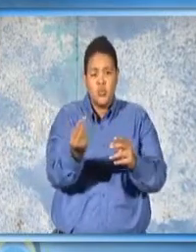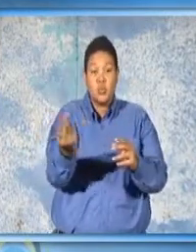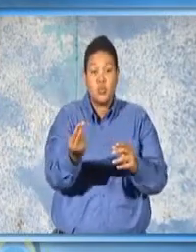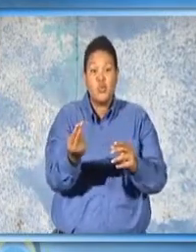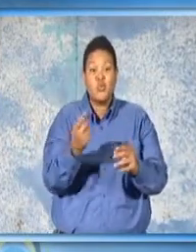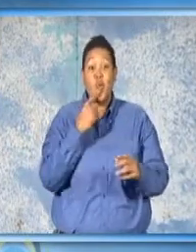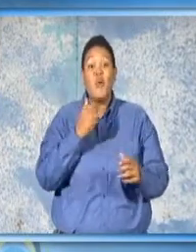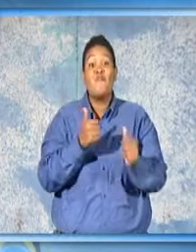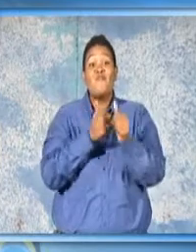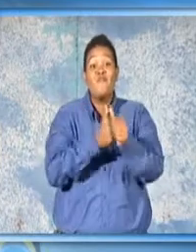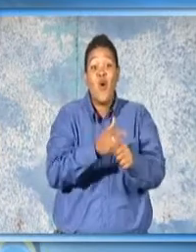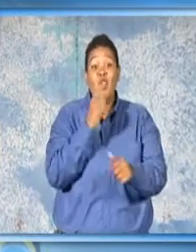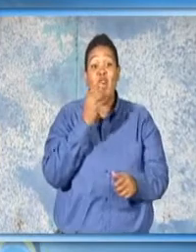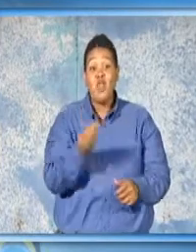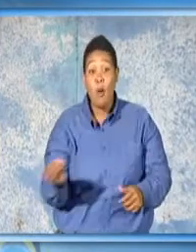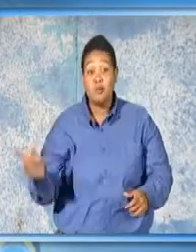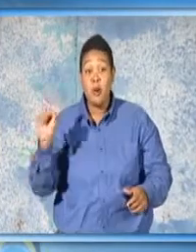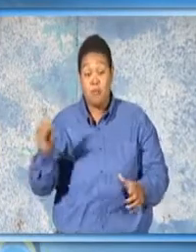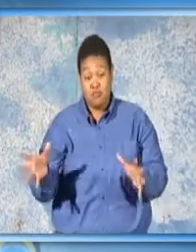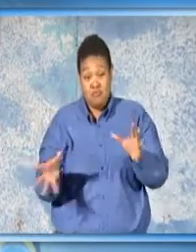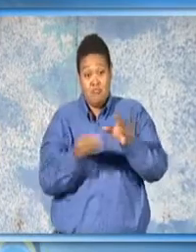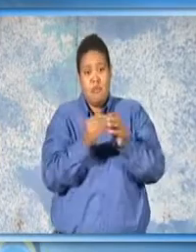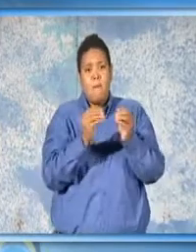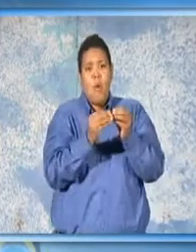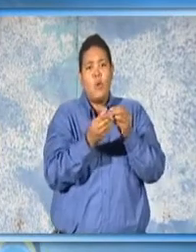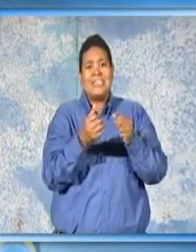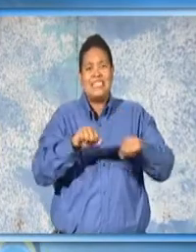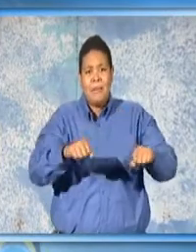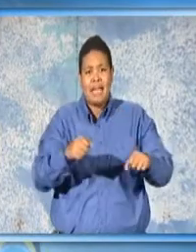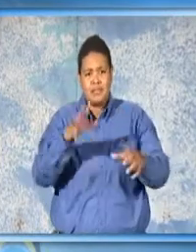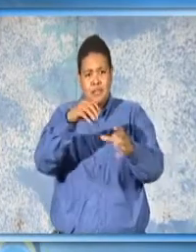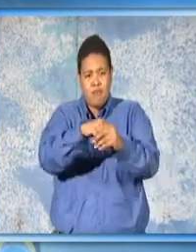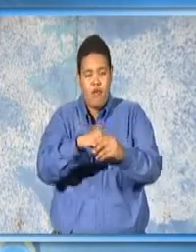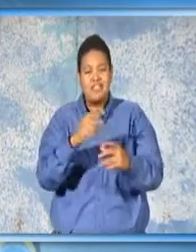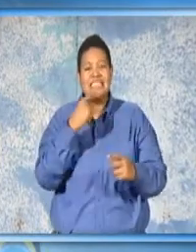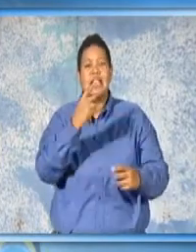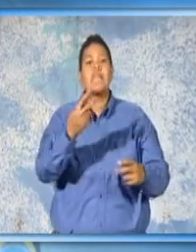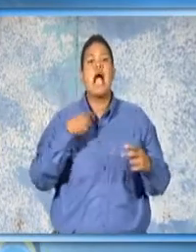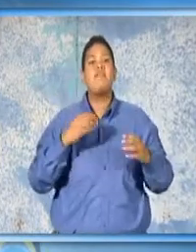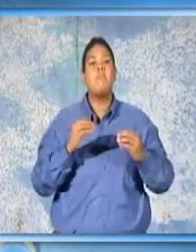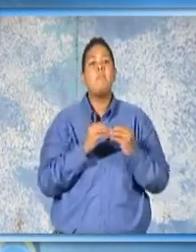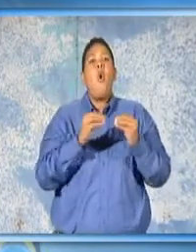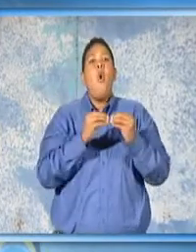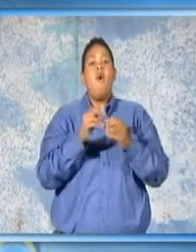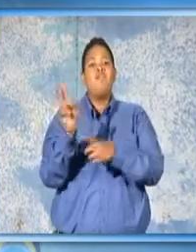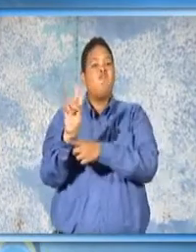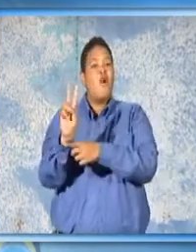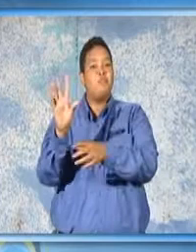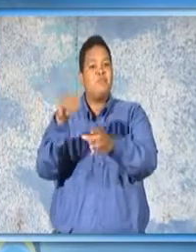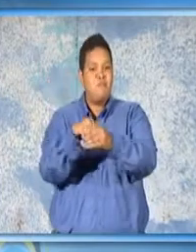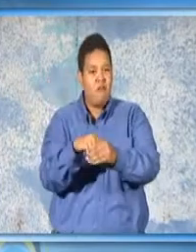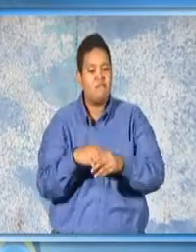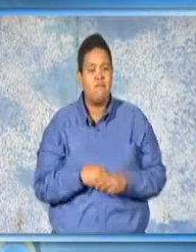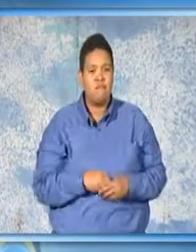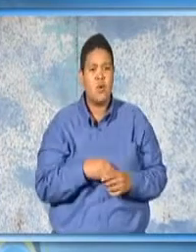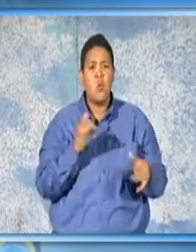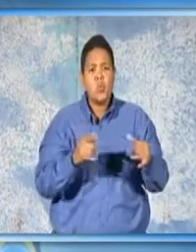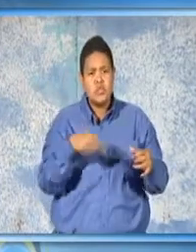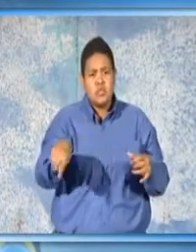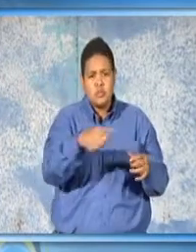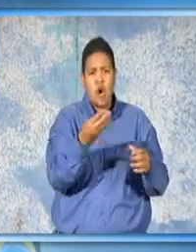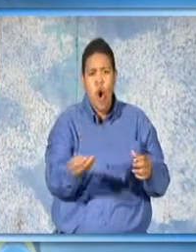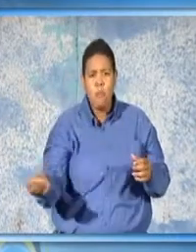it follows that the object that occupies more space is said to have a greater volume. Which of these